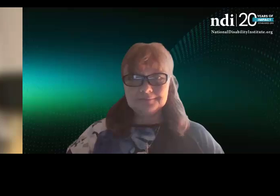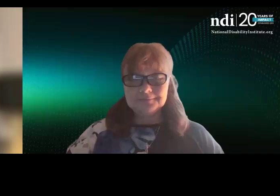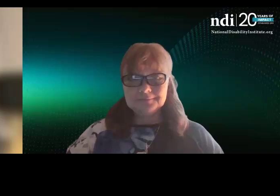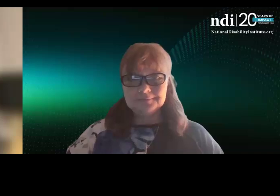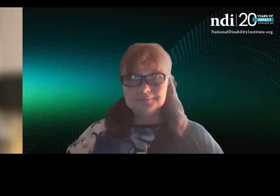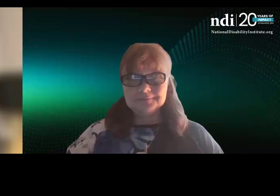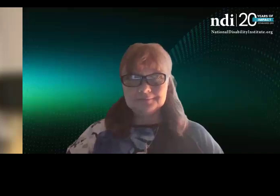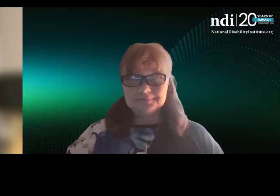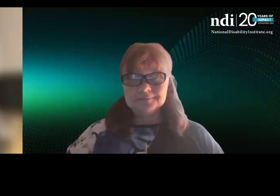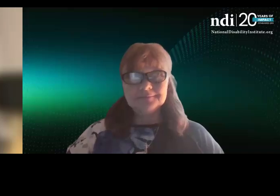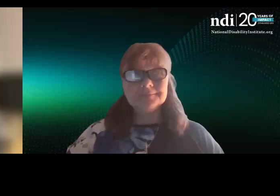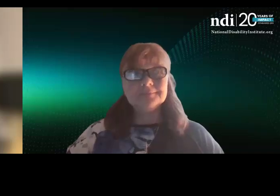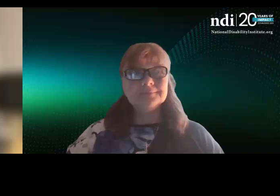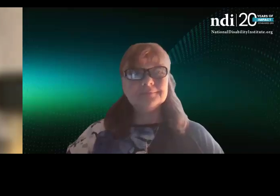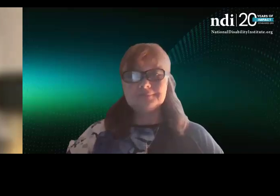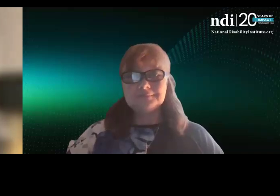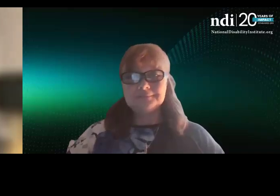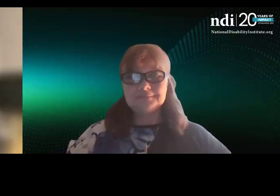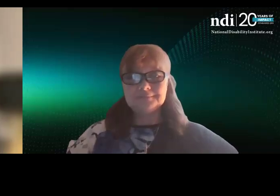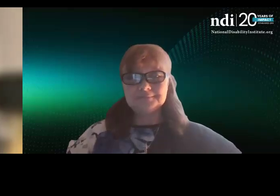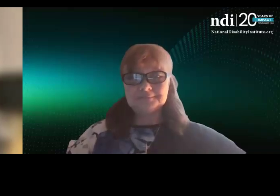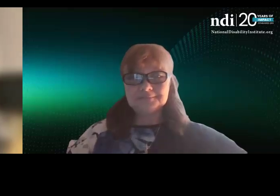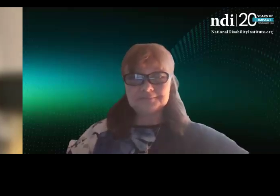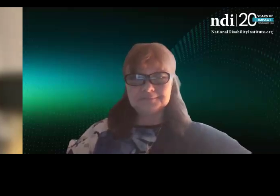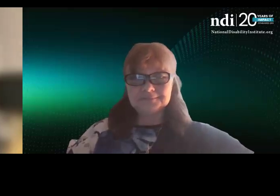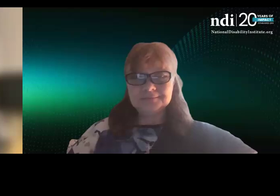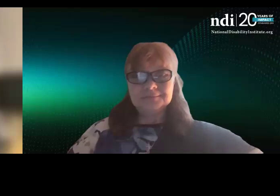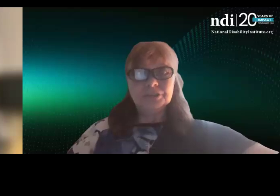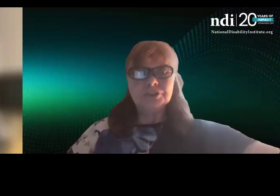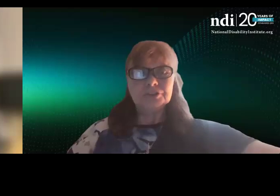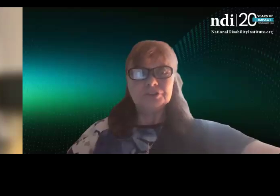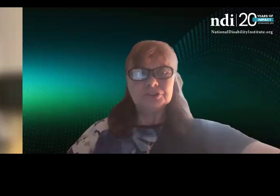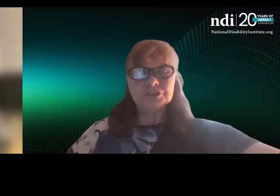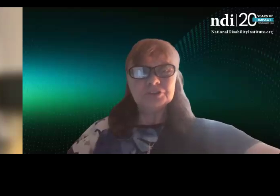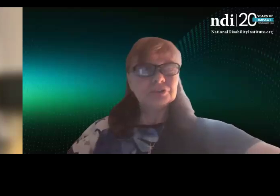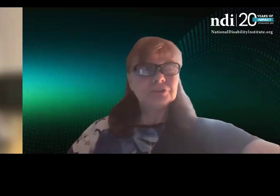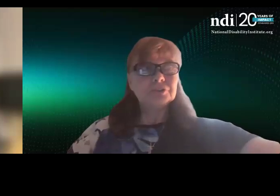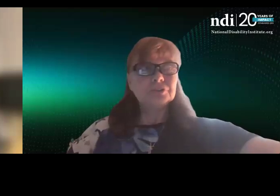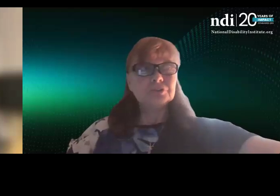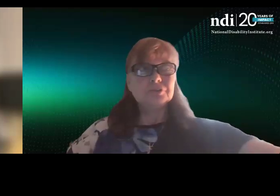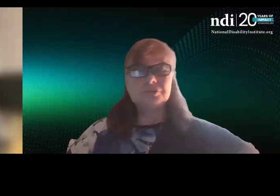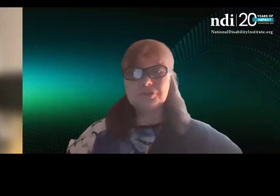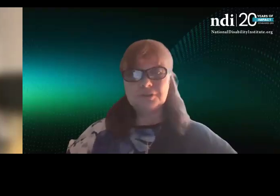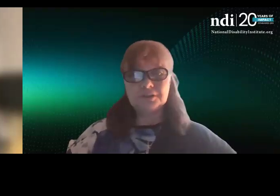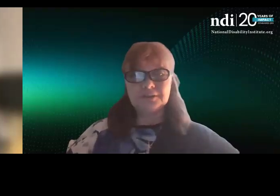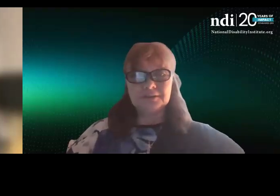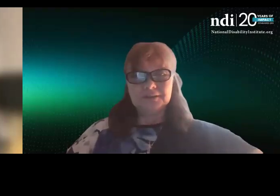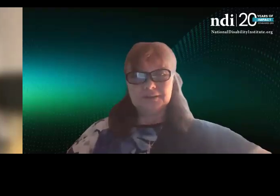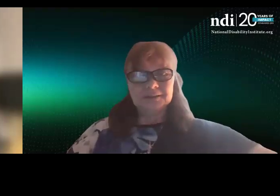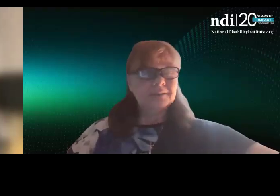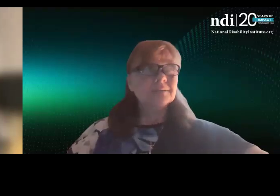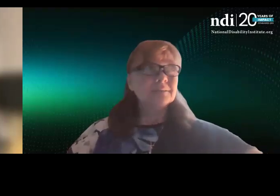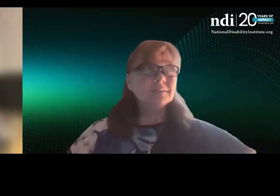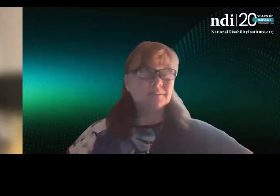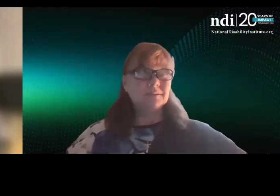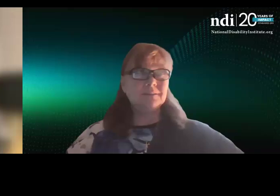companies and founders where it doesn't make sense for them to just pop up and start talking to people. They got a complicated type of product to where